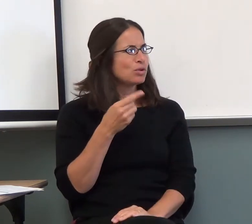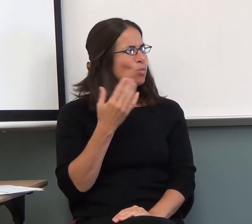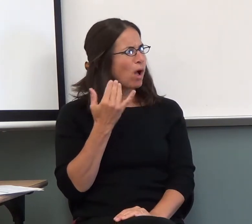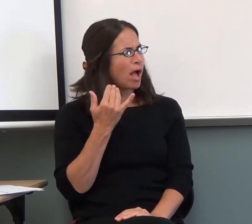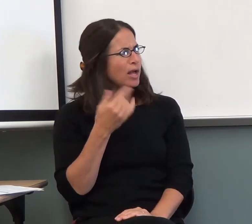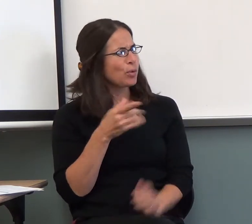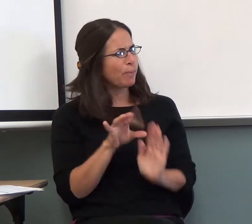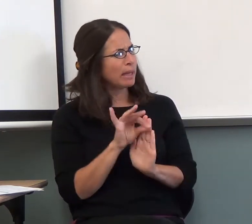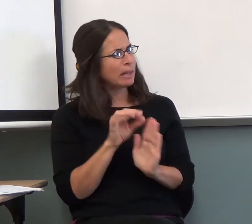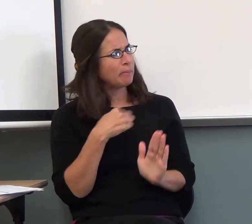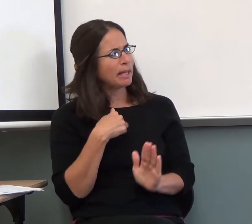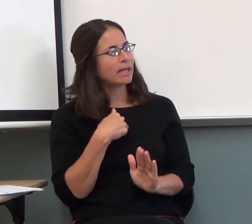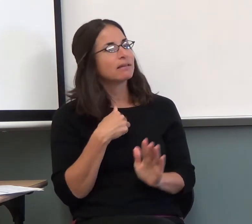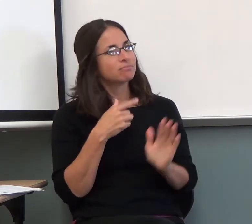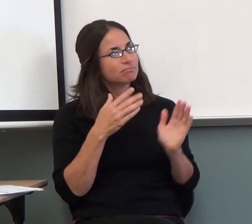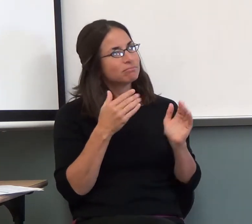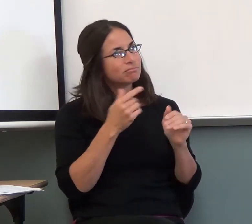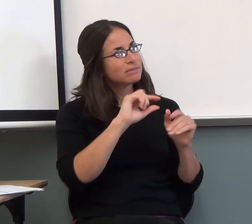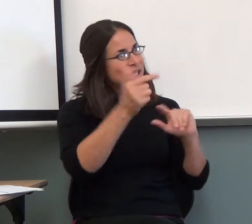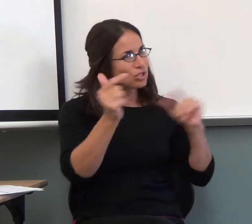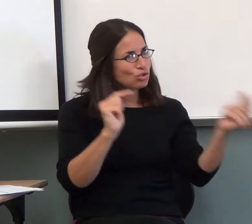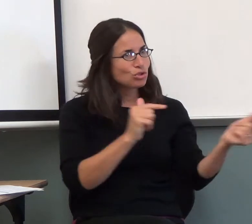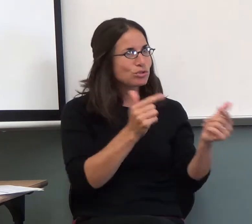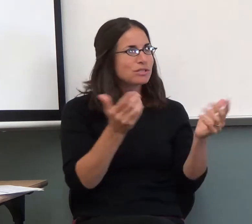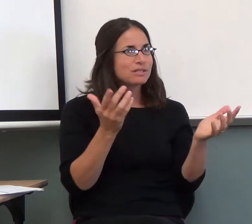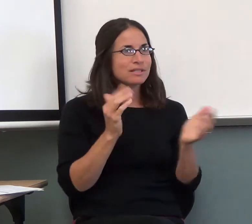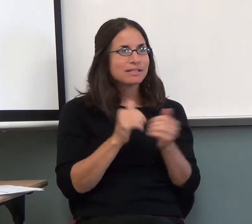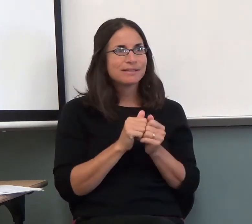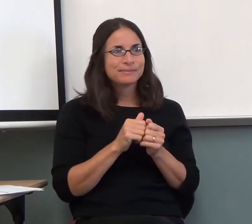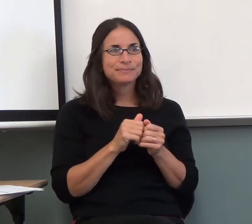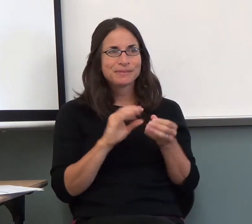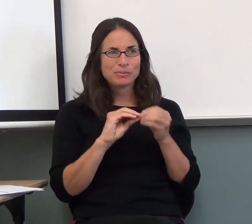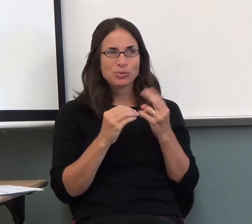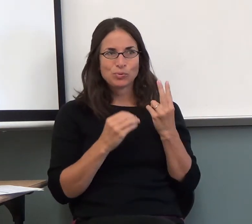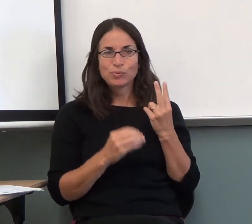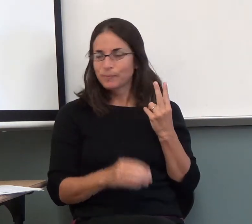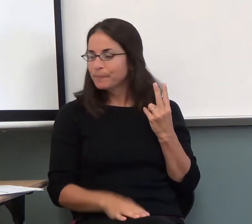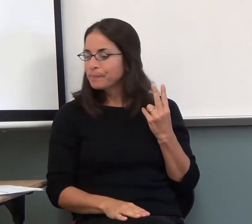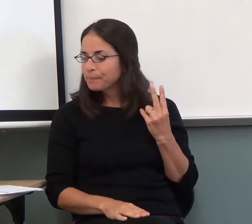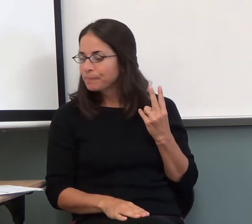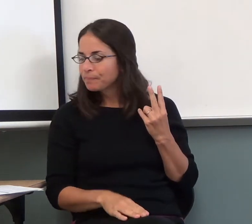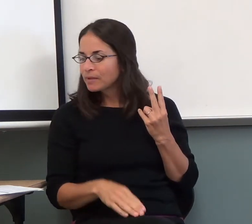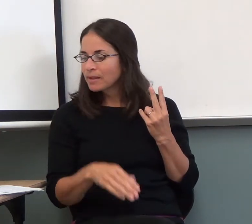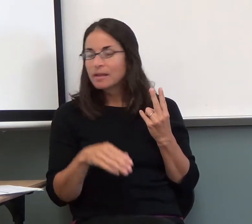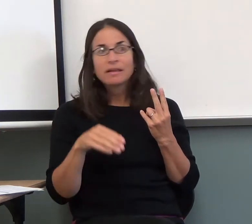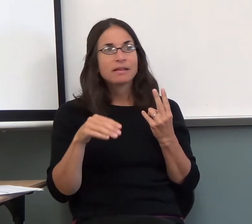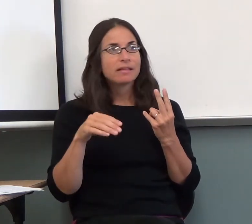because I think it's good that we all try. Okay, the vast area,